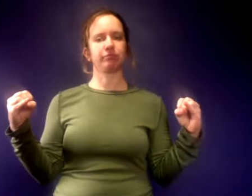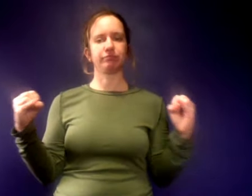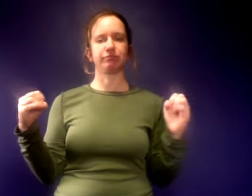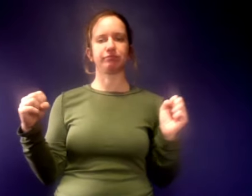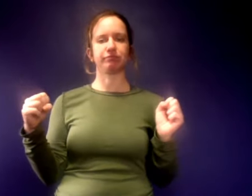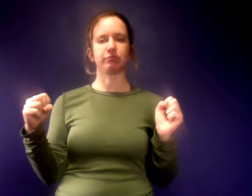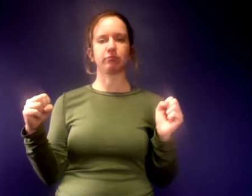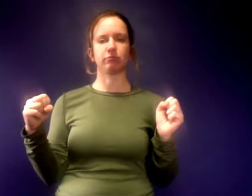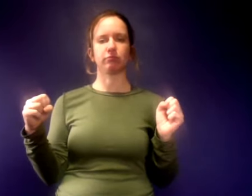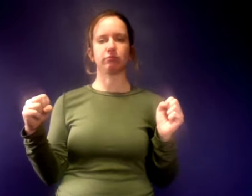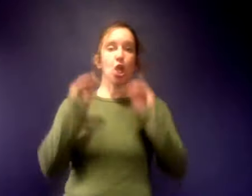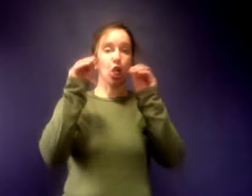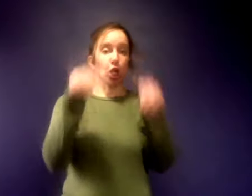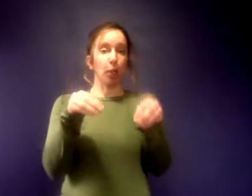it. So